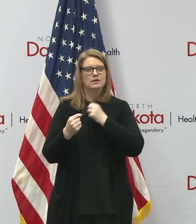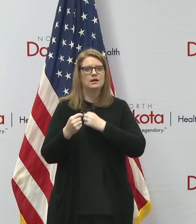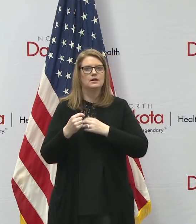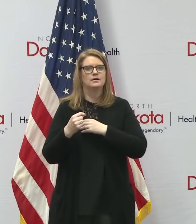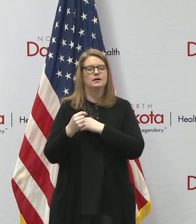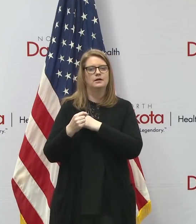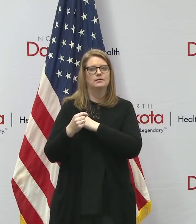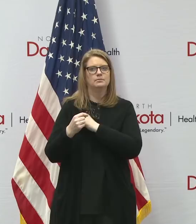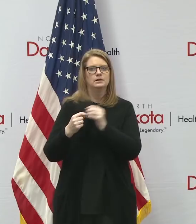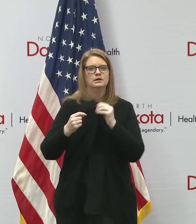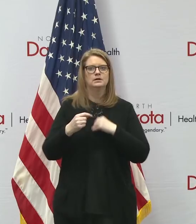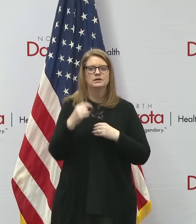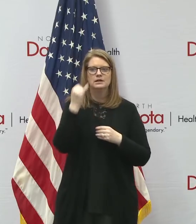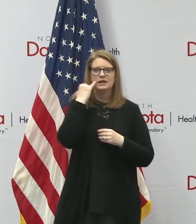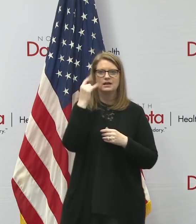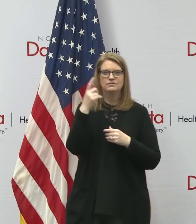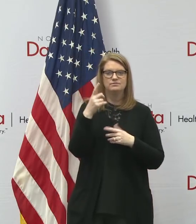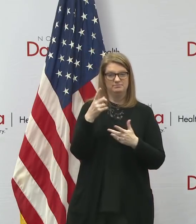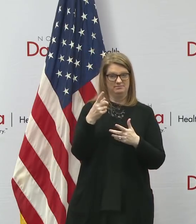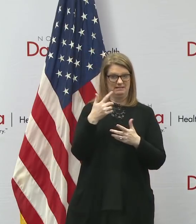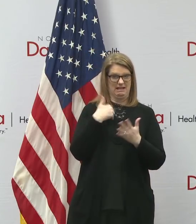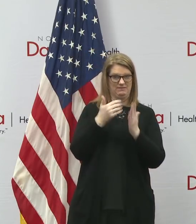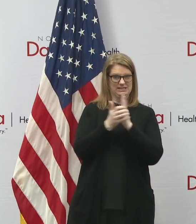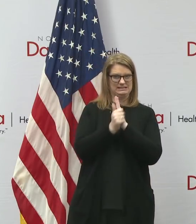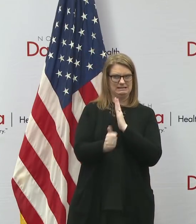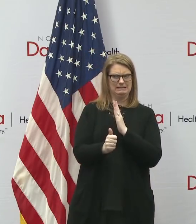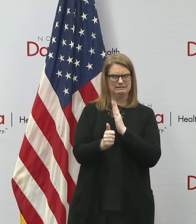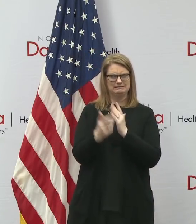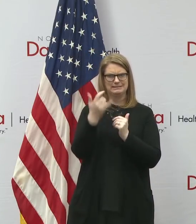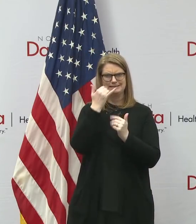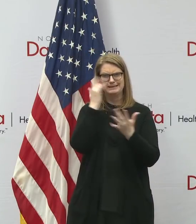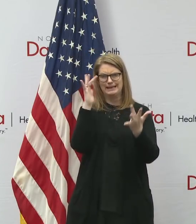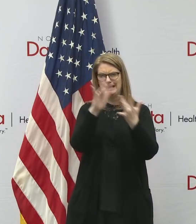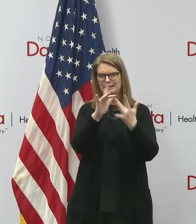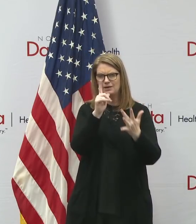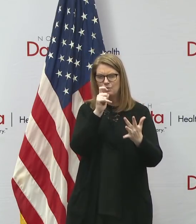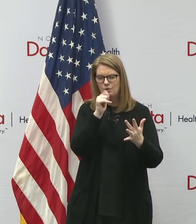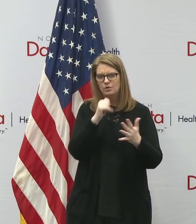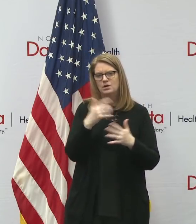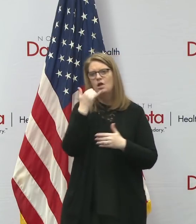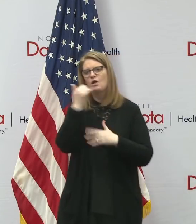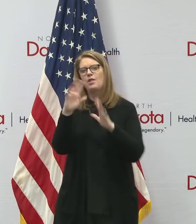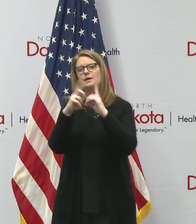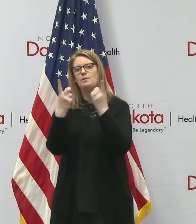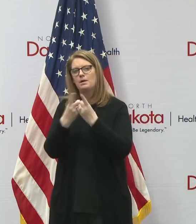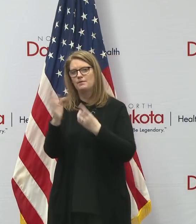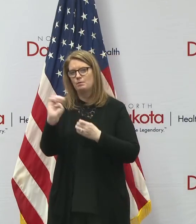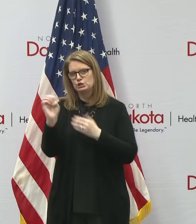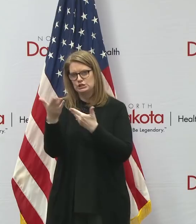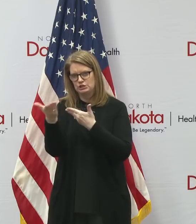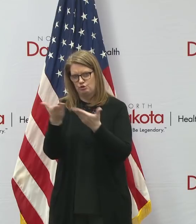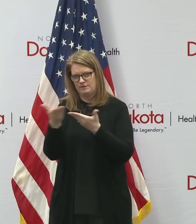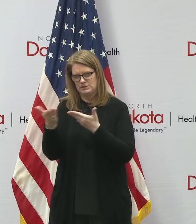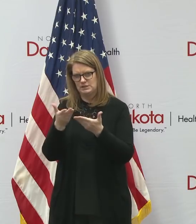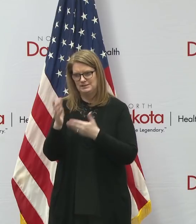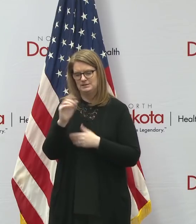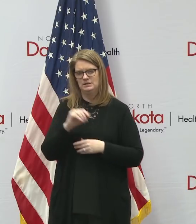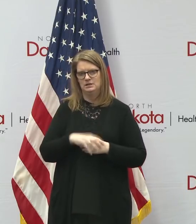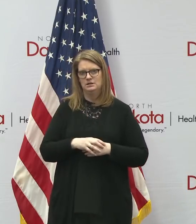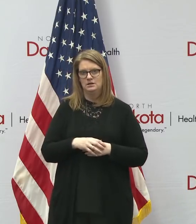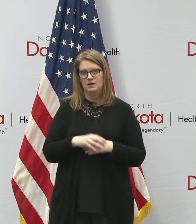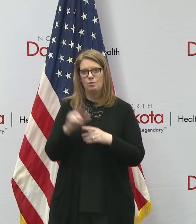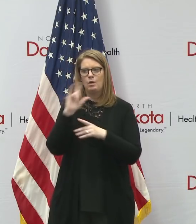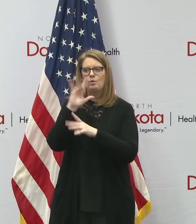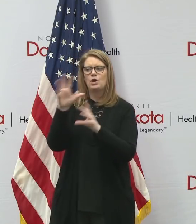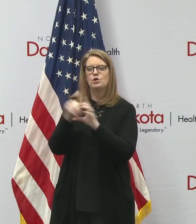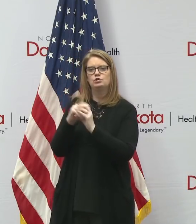If you have a skill and you don't know who to contact, call the Department of Emergency Services, and we will get you on a